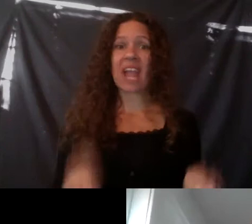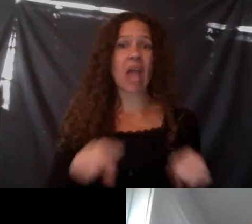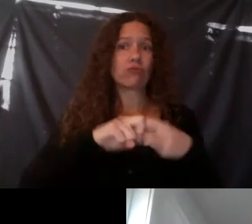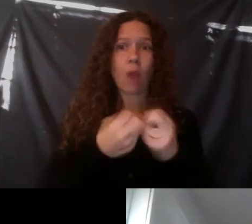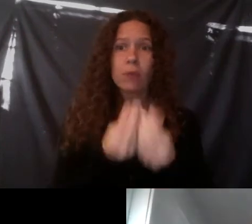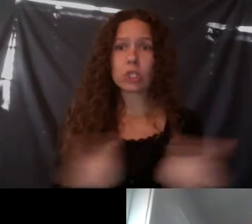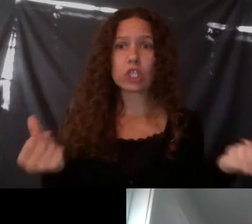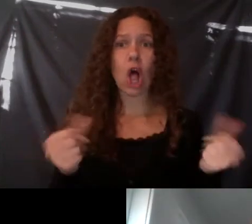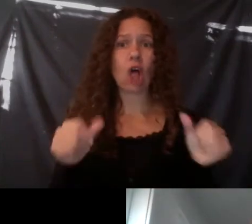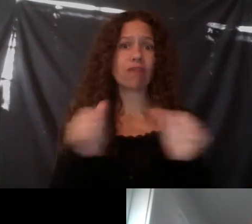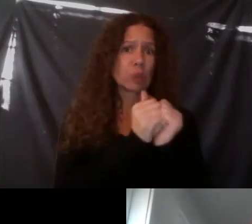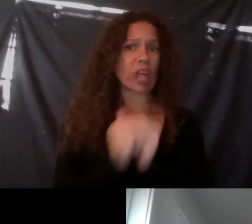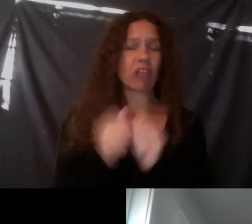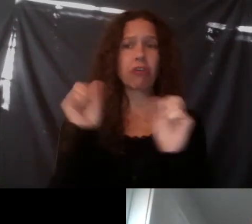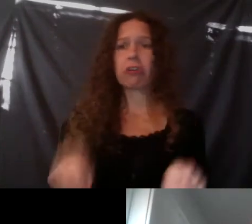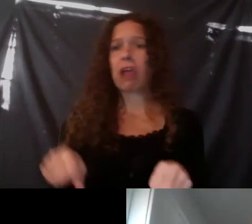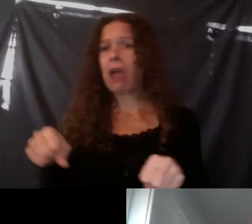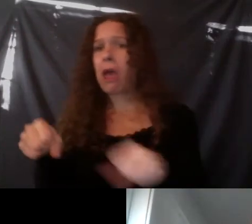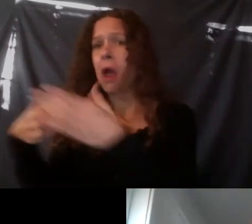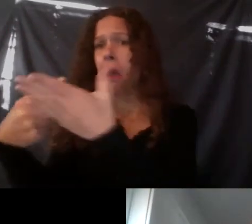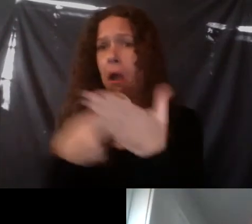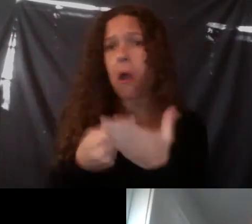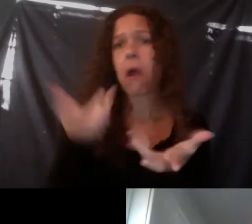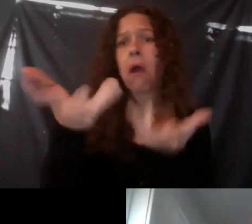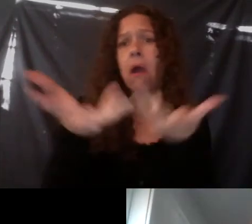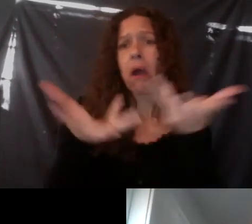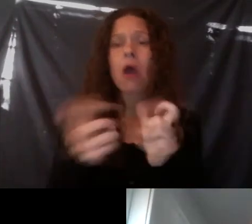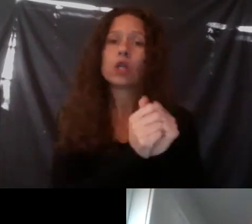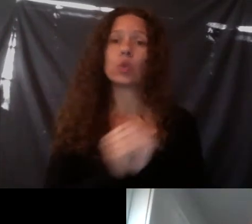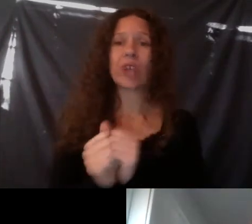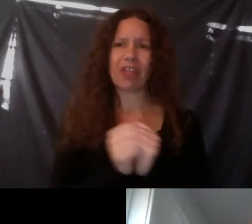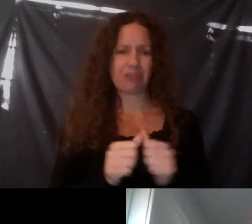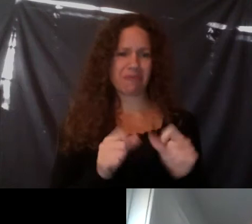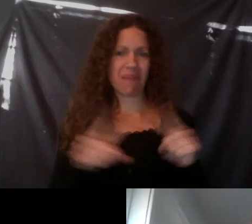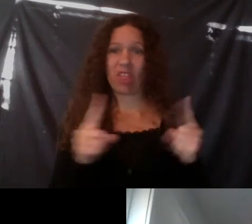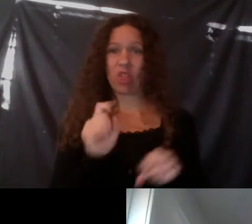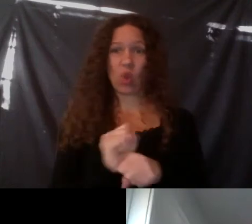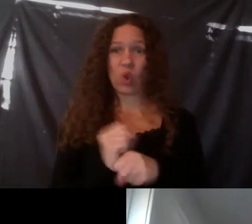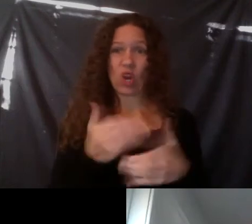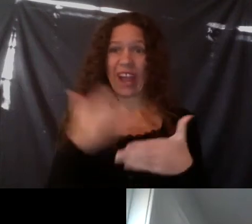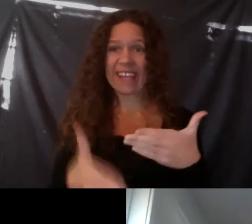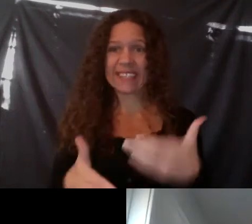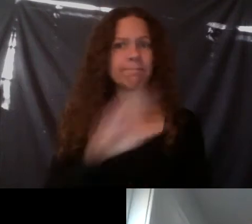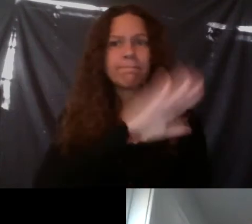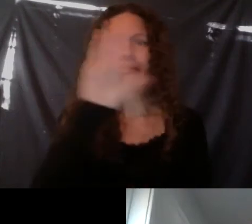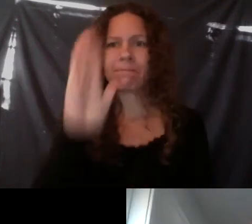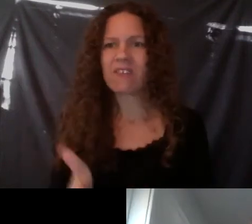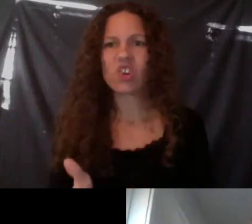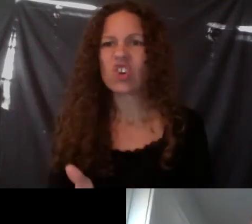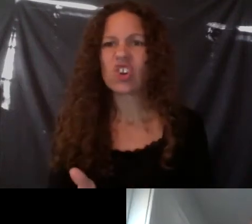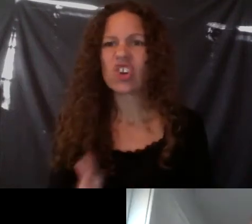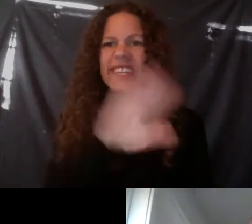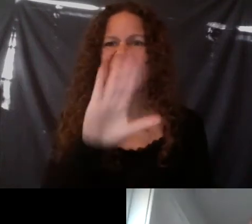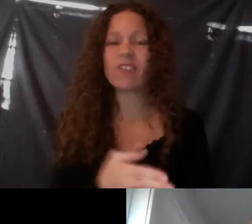together. We can collaborate together. And work never ends. I think someone mentioned they're not sure